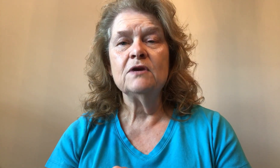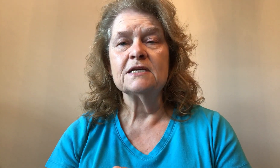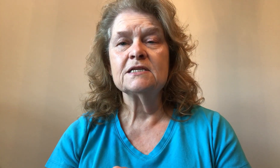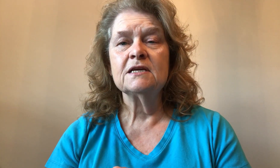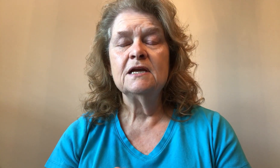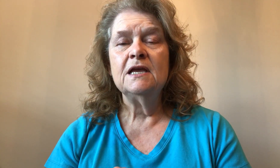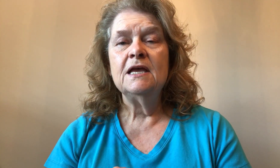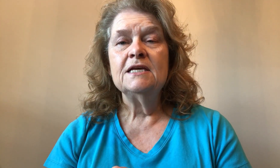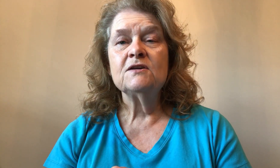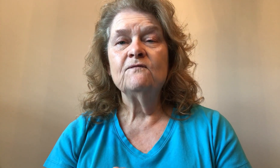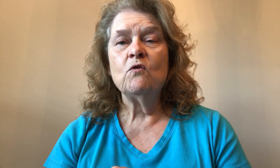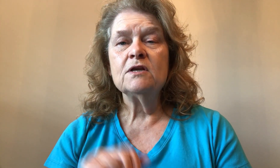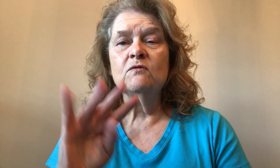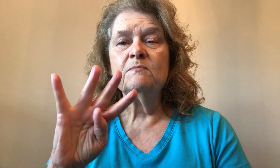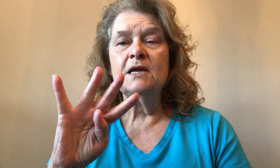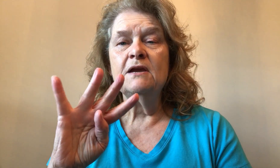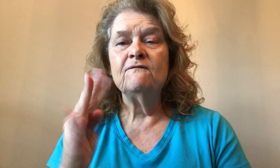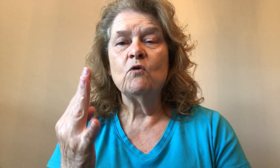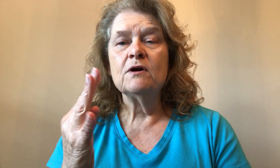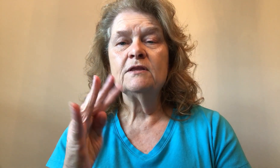wrist. So fourth would be fourth.